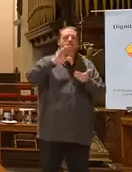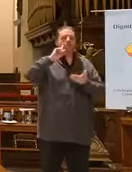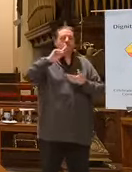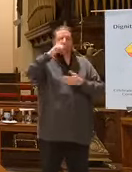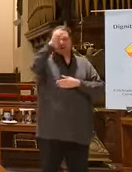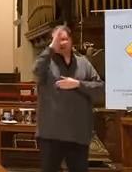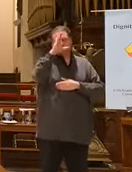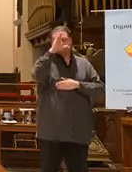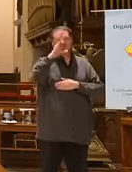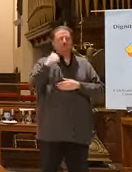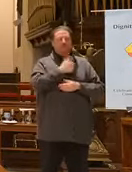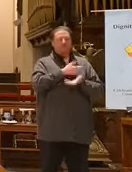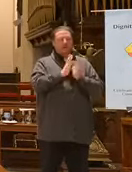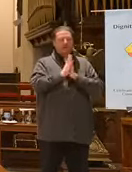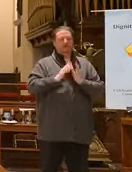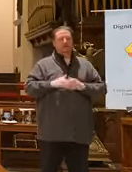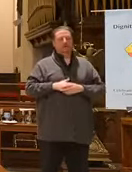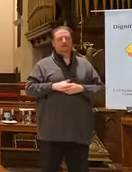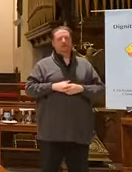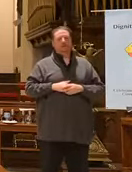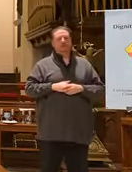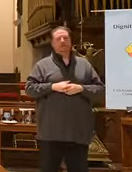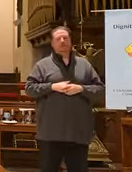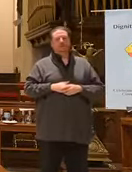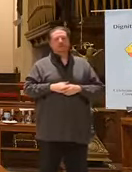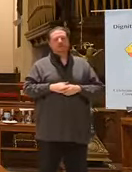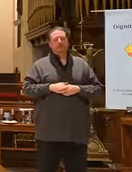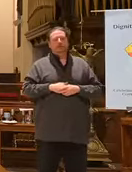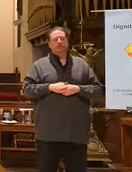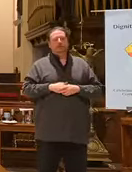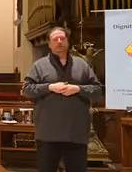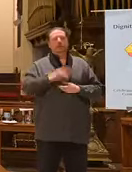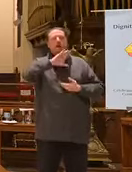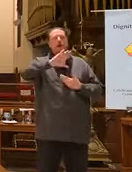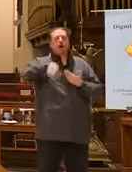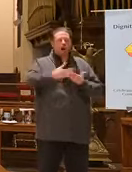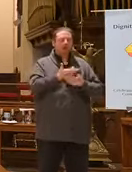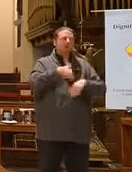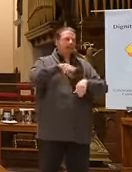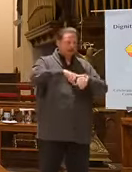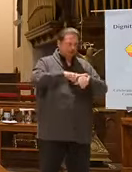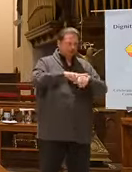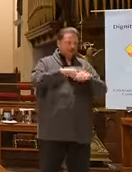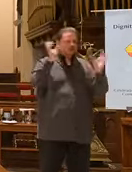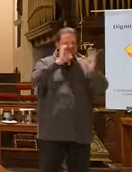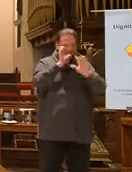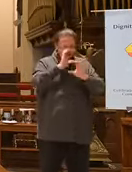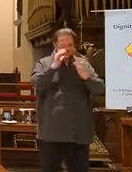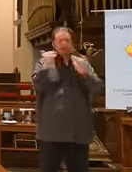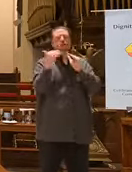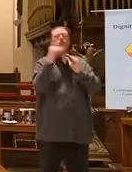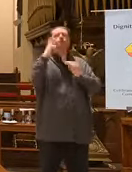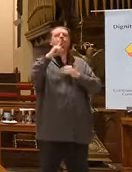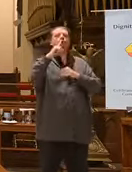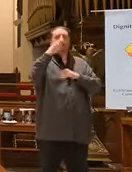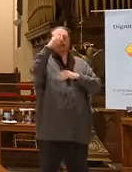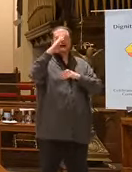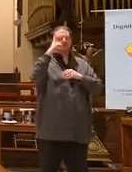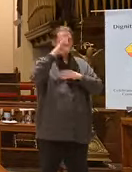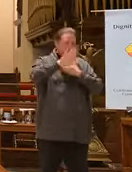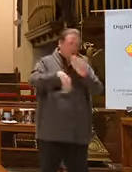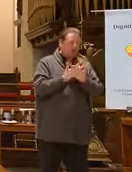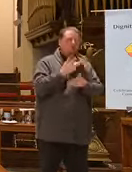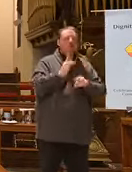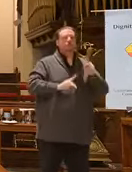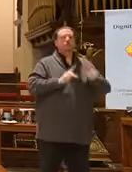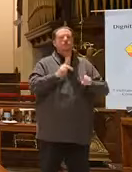pray. God, hear our prayer. That all nations may see the justice of God for all people, we